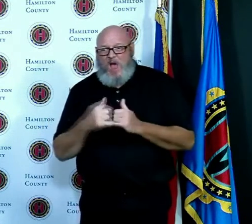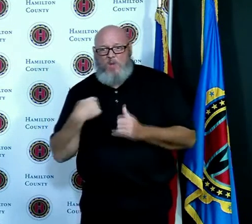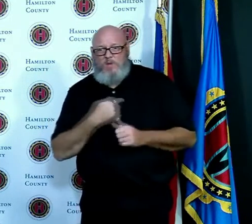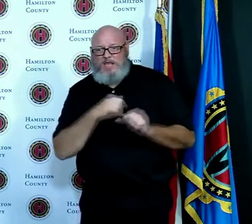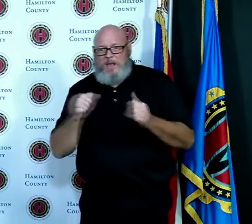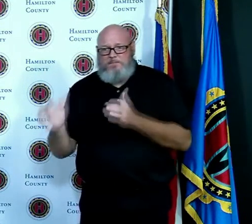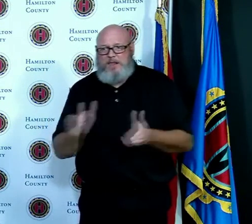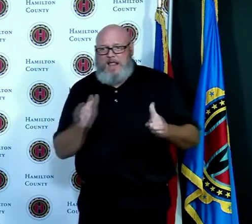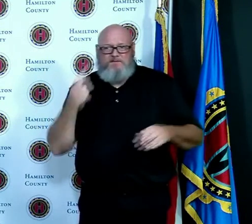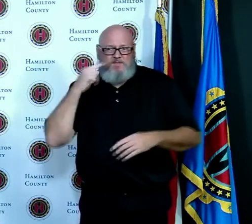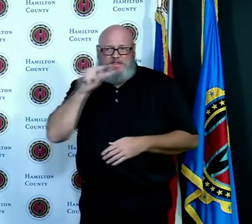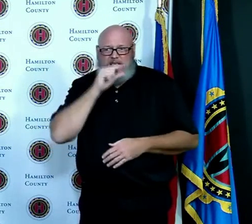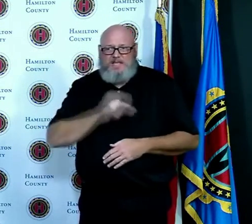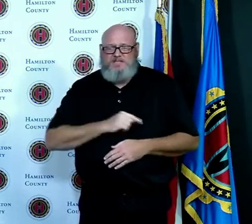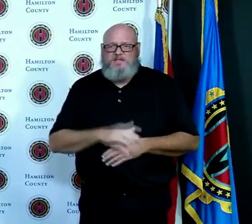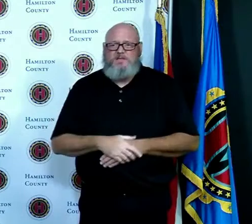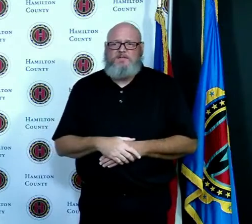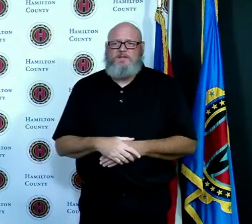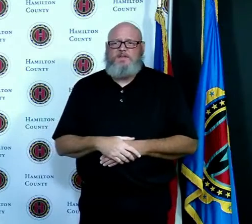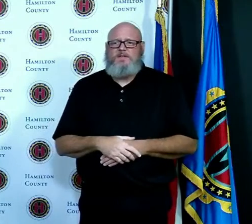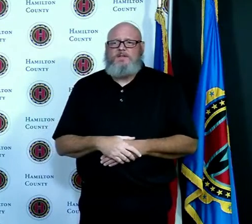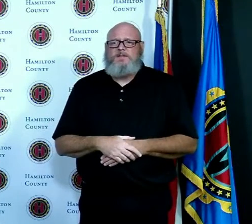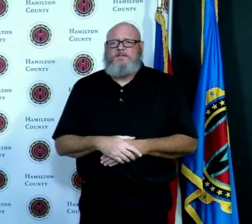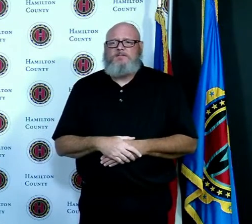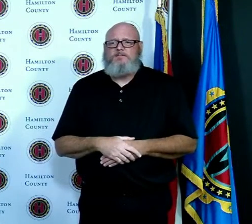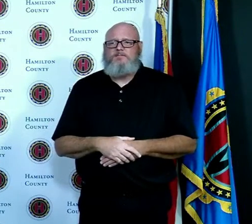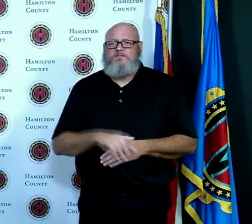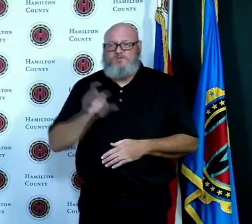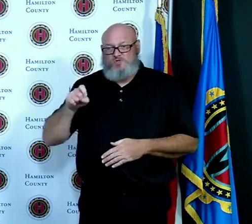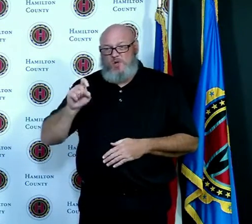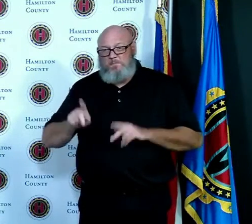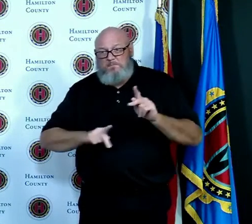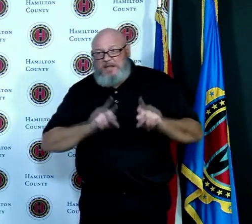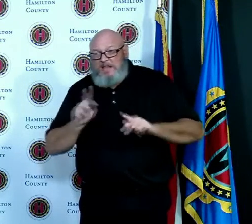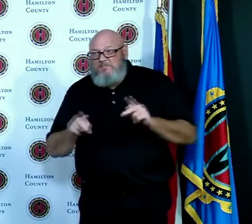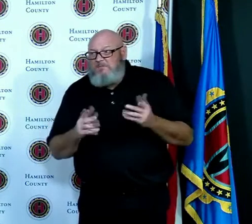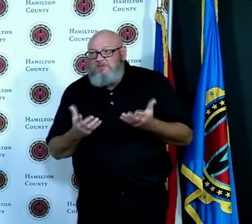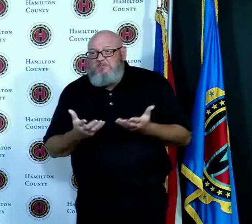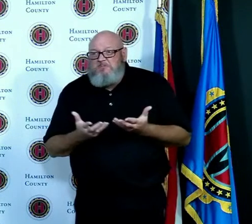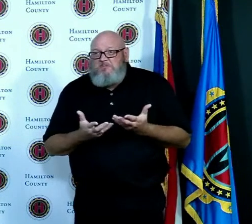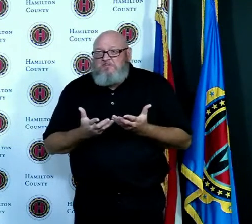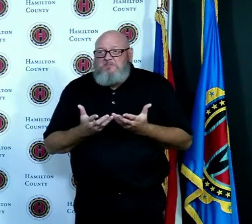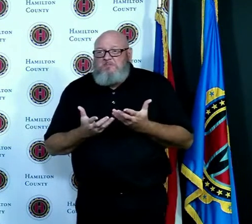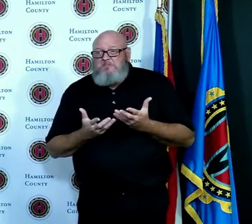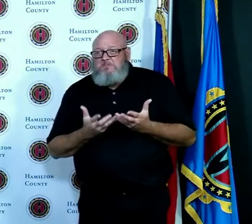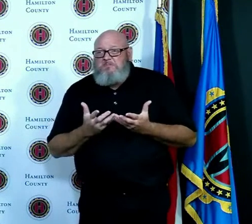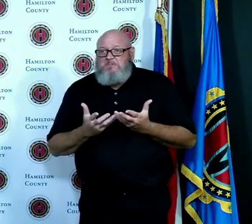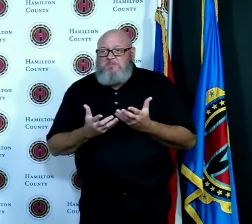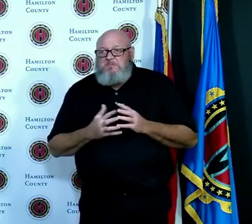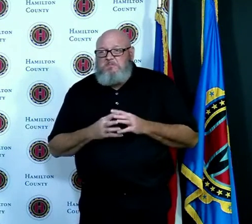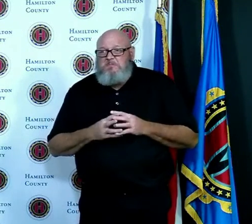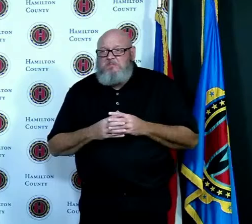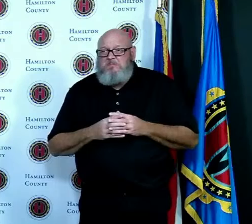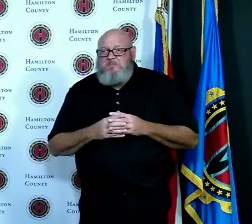thinking? And should people also put themselves in the space where they need to apply this to